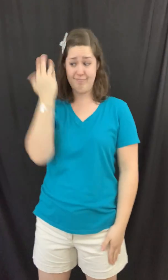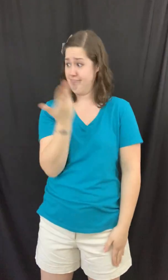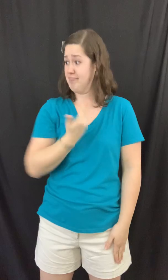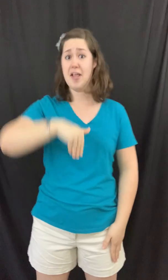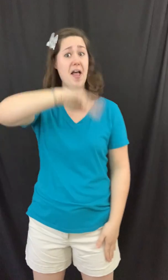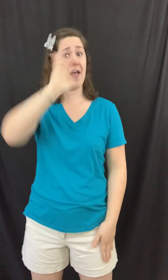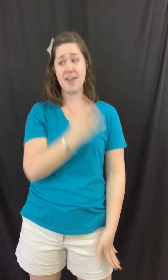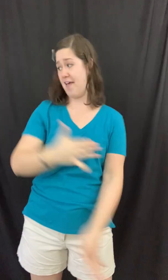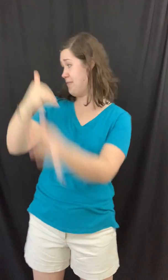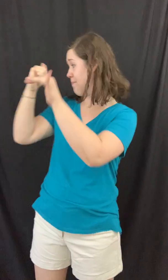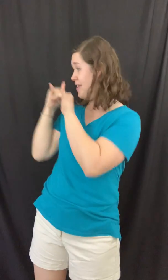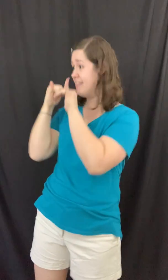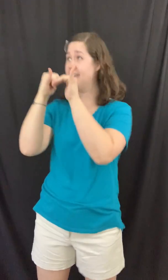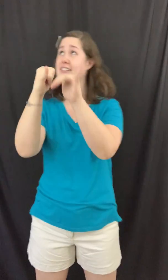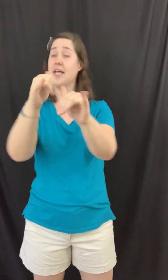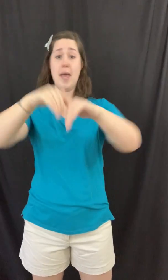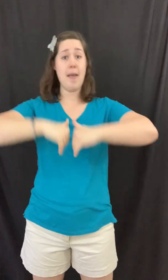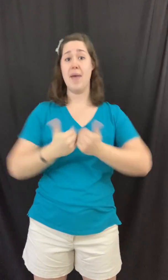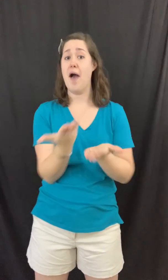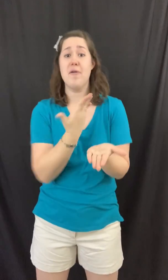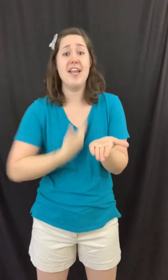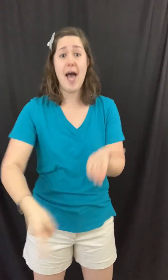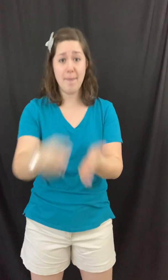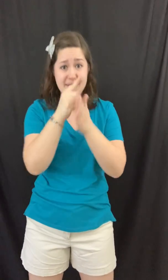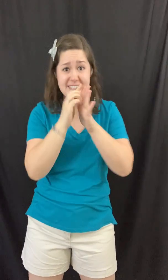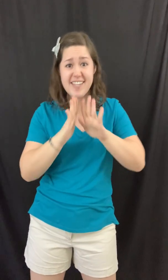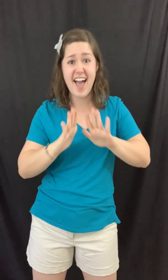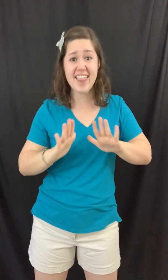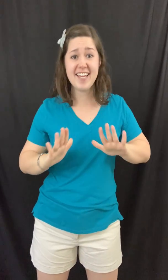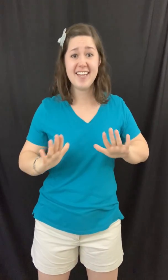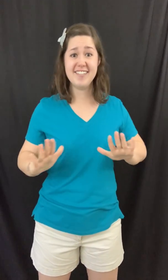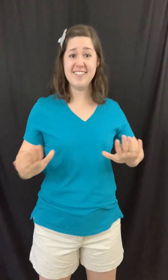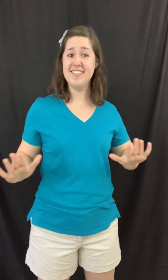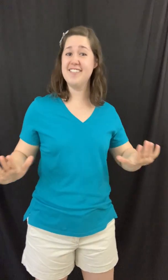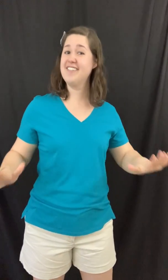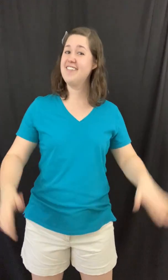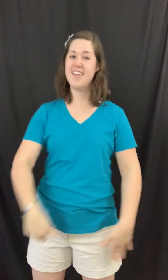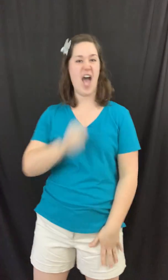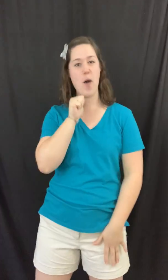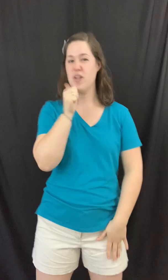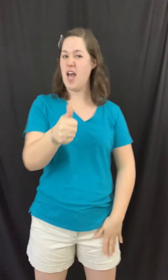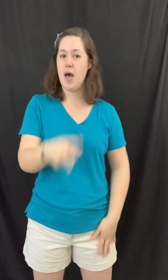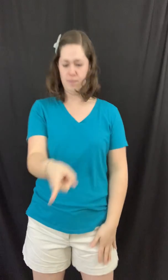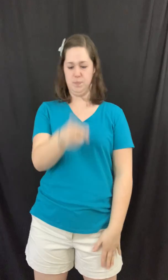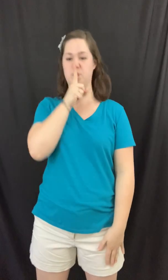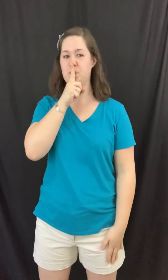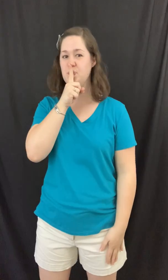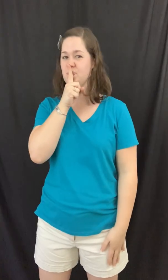I'll never be the same How can I be silent I will not be silent